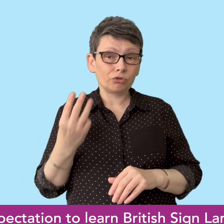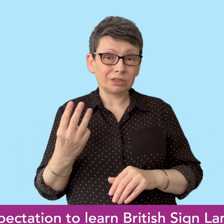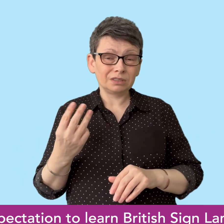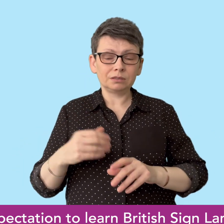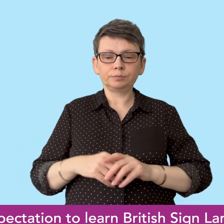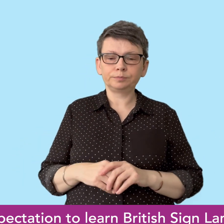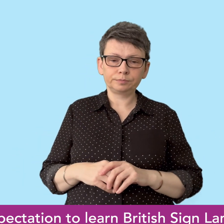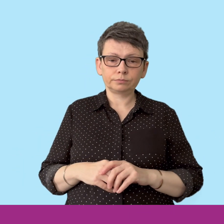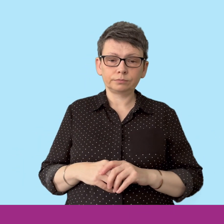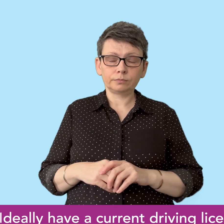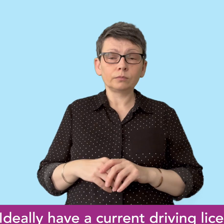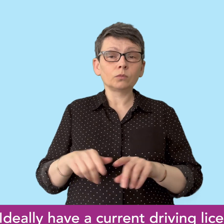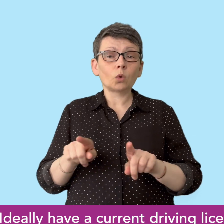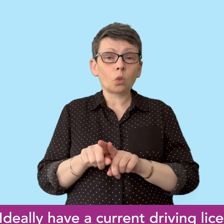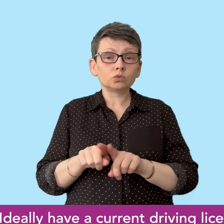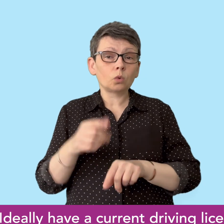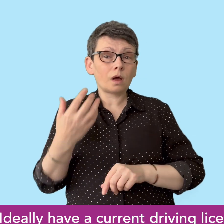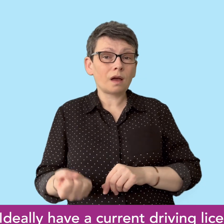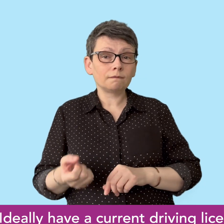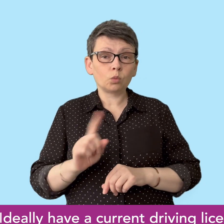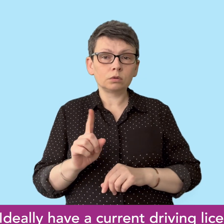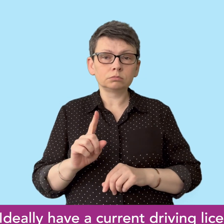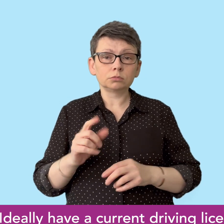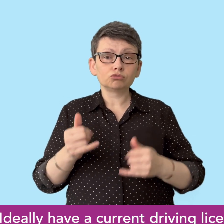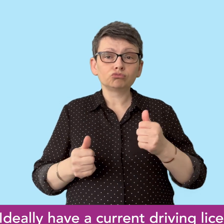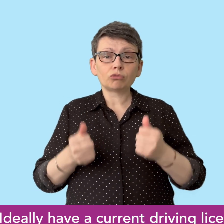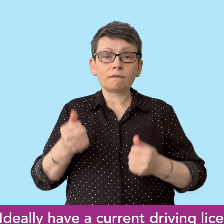to level 3. Ideally have a current driving licence.